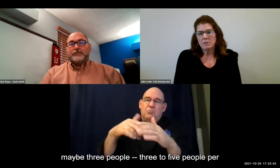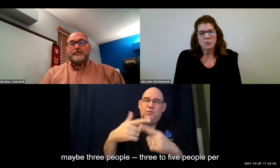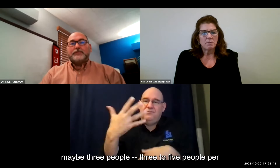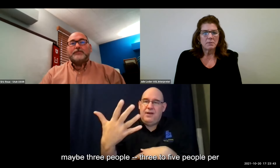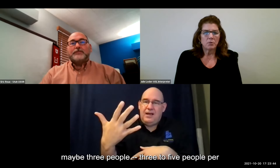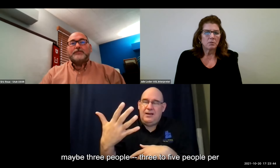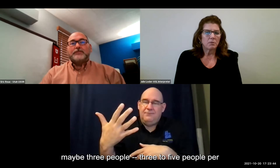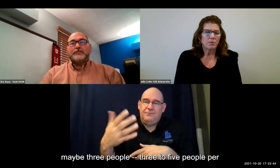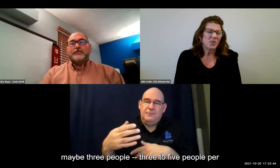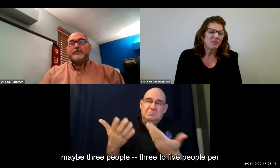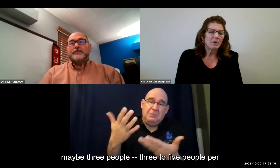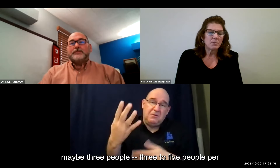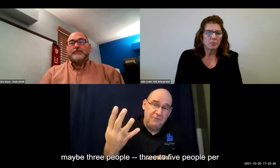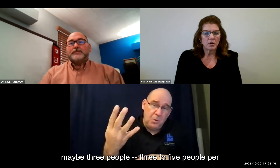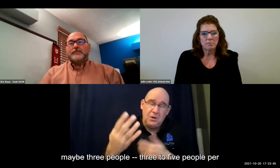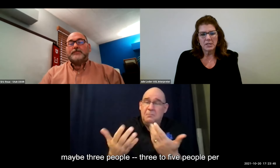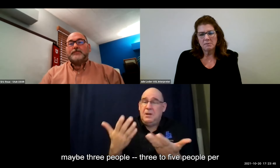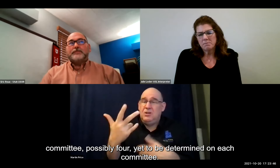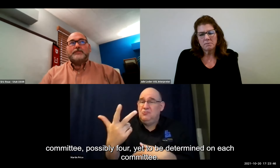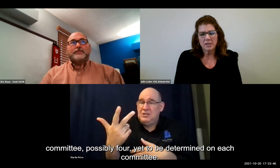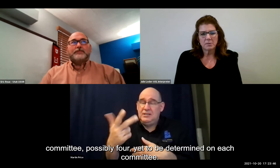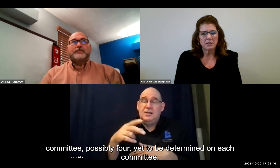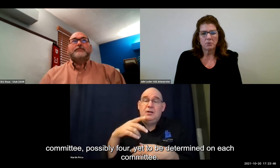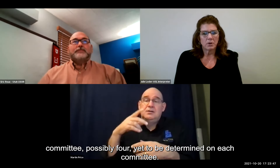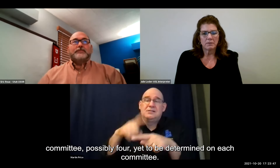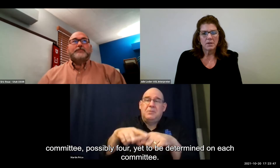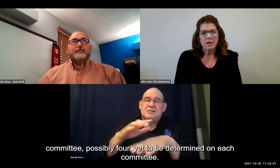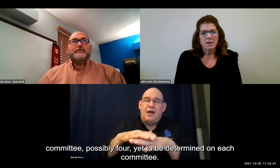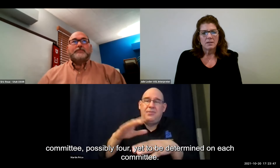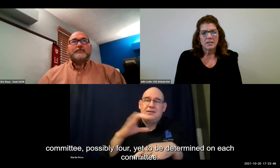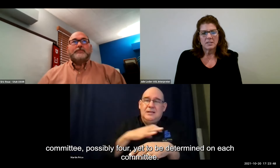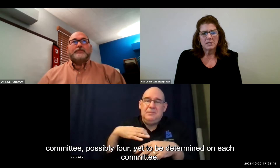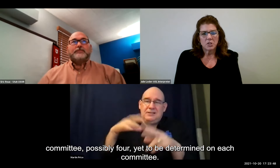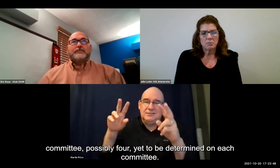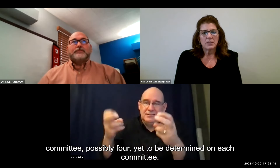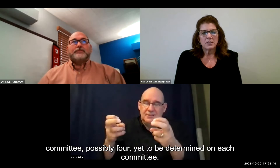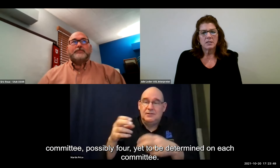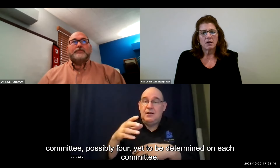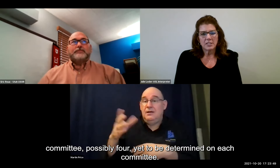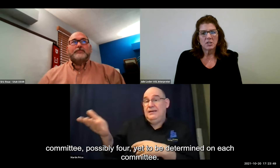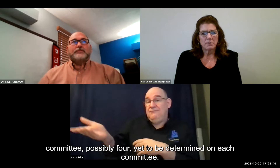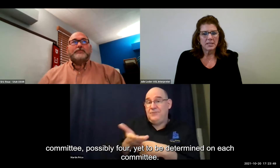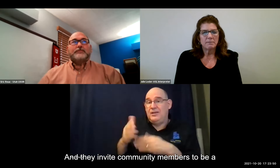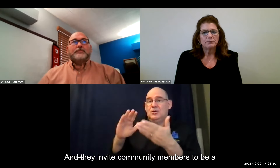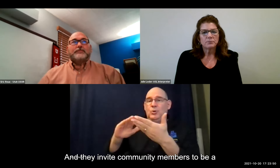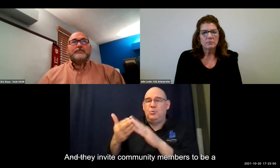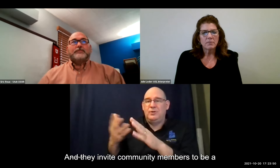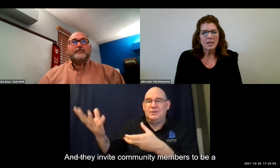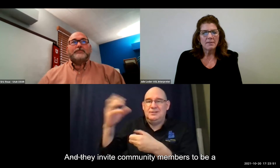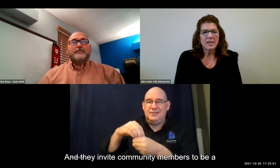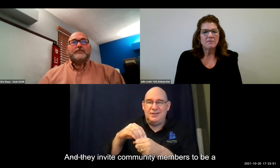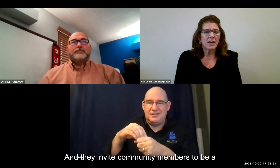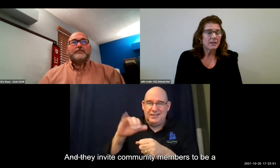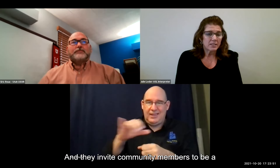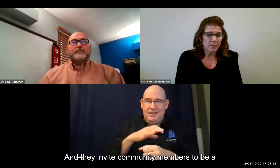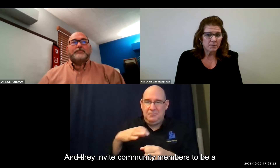So maybe 3 to 5 people per committee, possibly 4, yet to be determined on each committee.